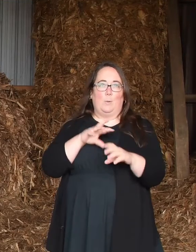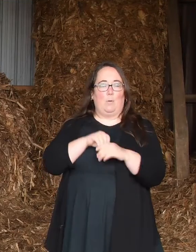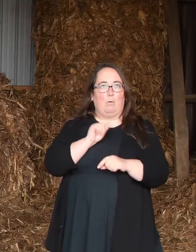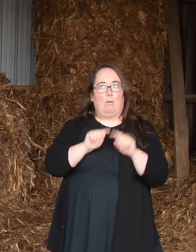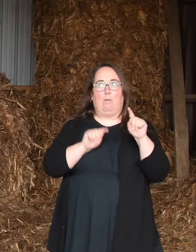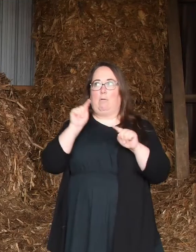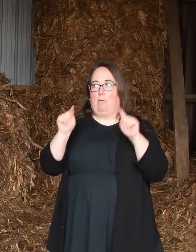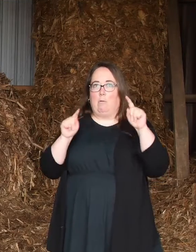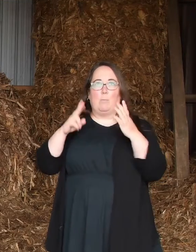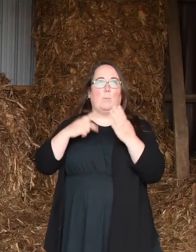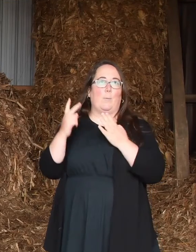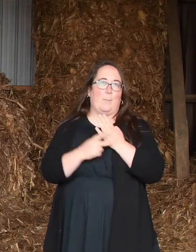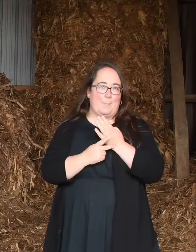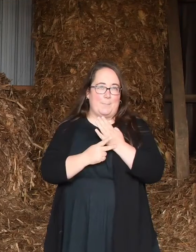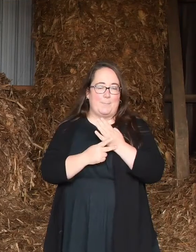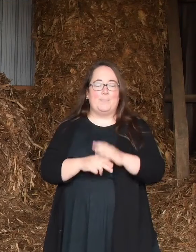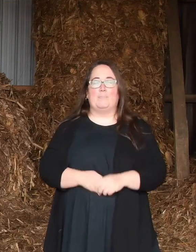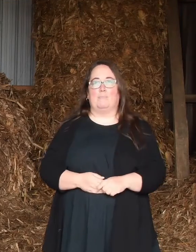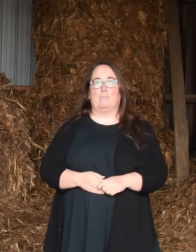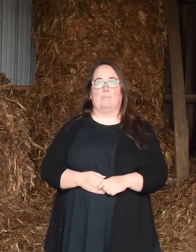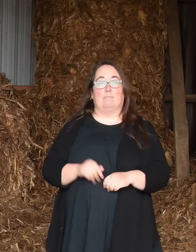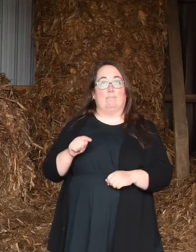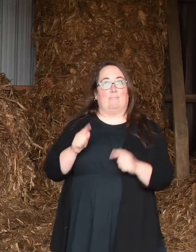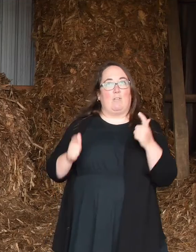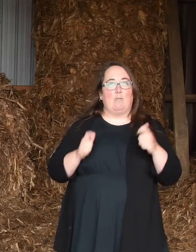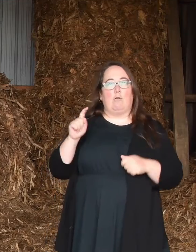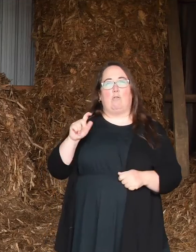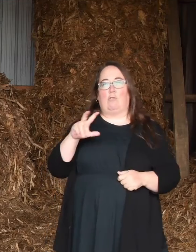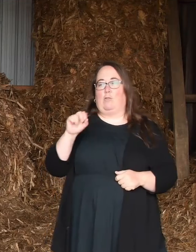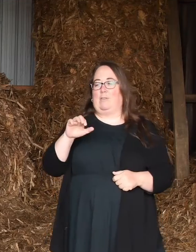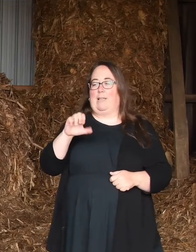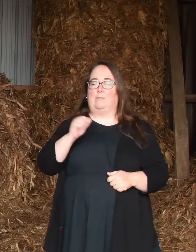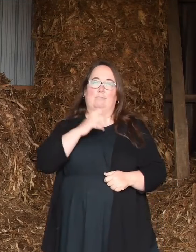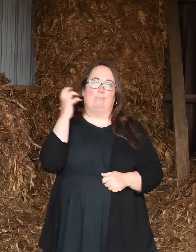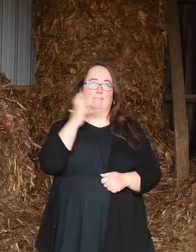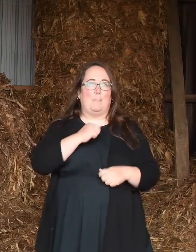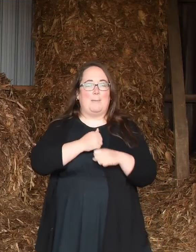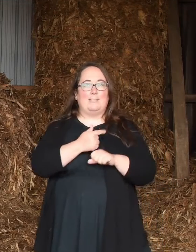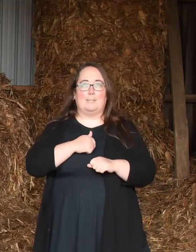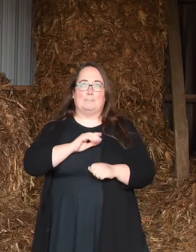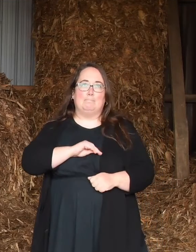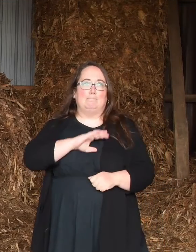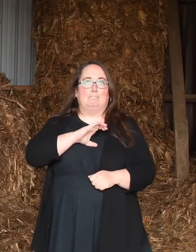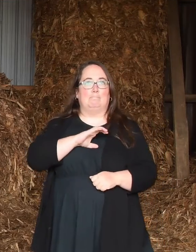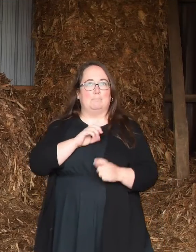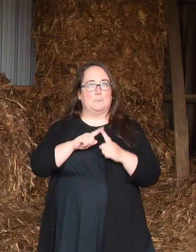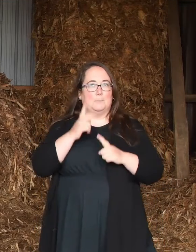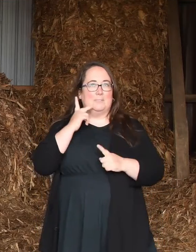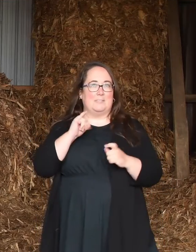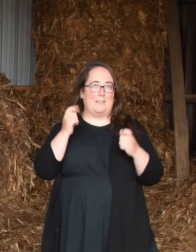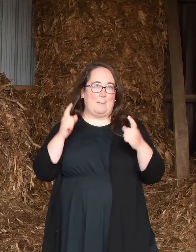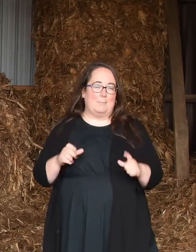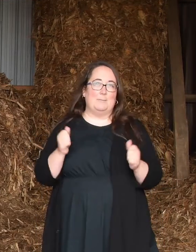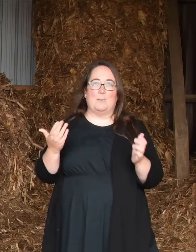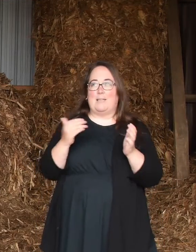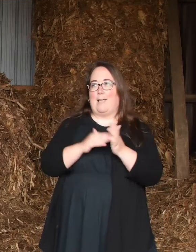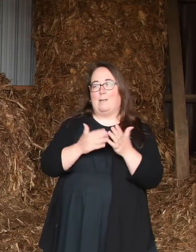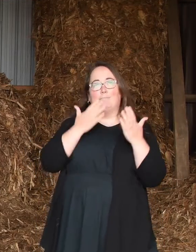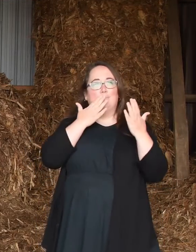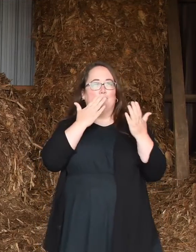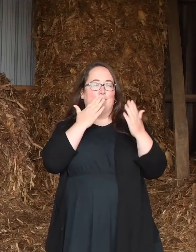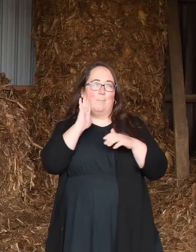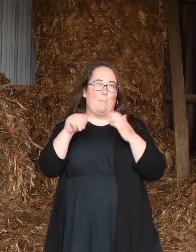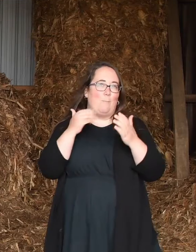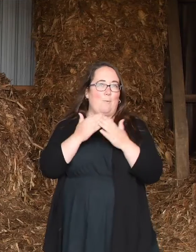programs. And when we get something, a parcel as large as this, it especially makes us happy to see that happen. So again, I'd just like to